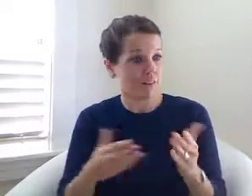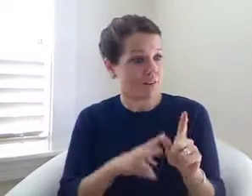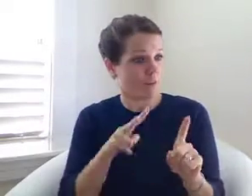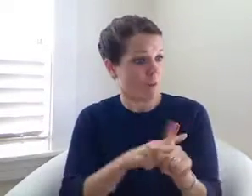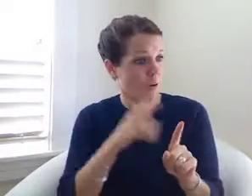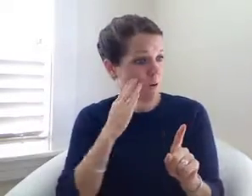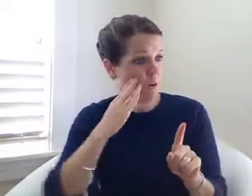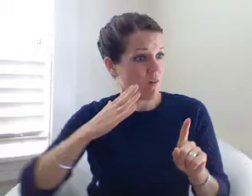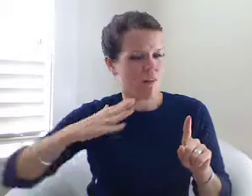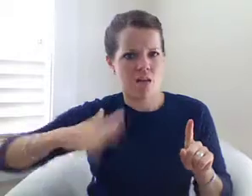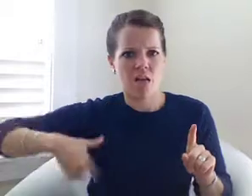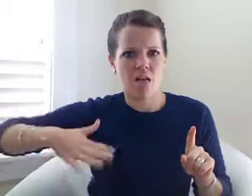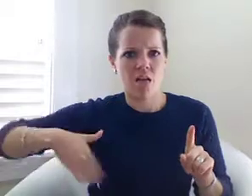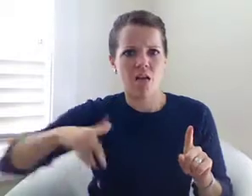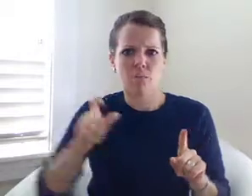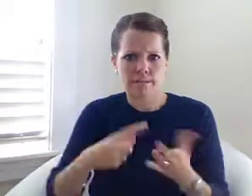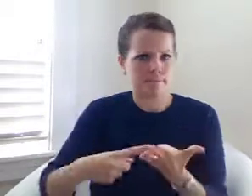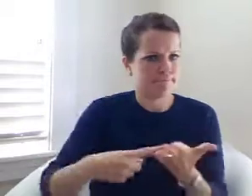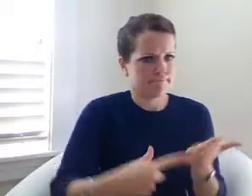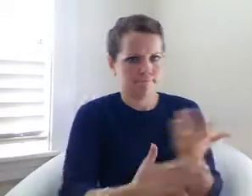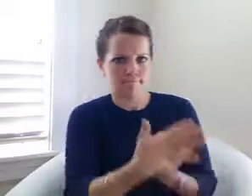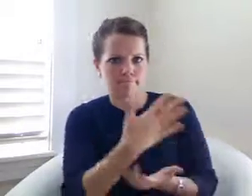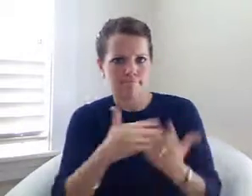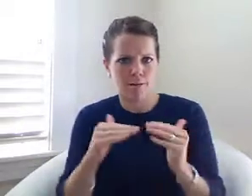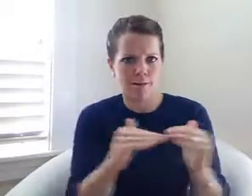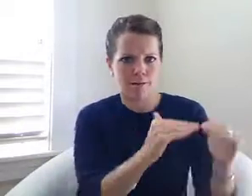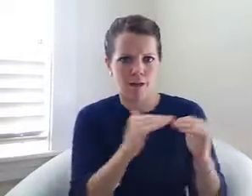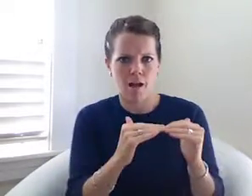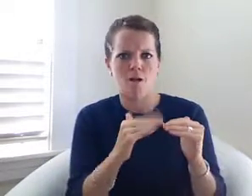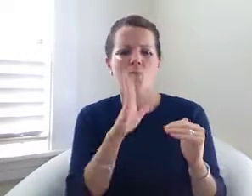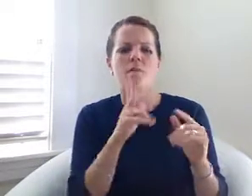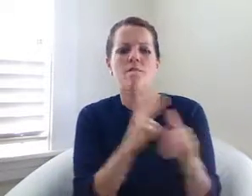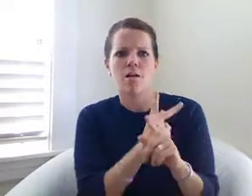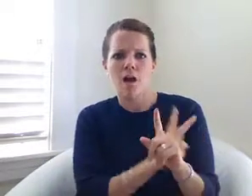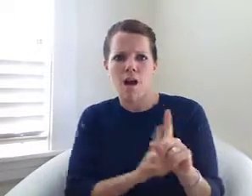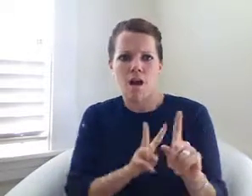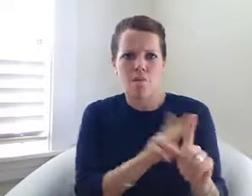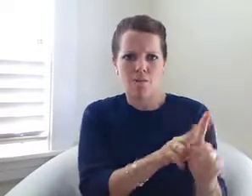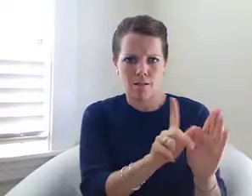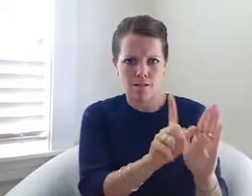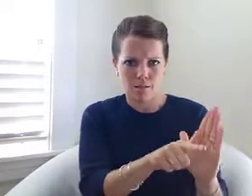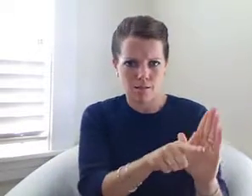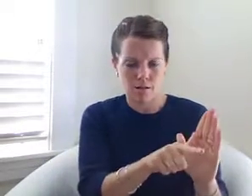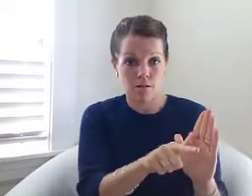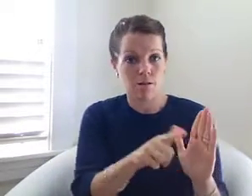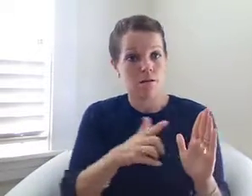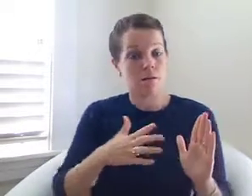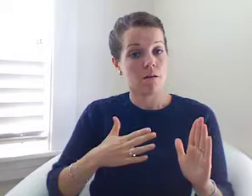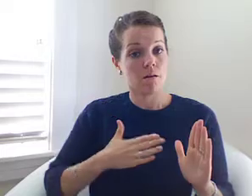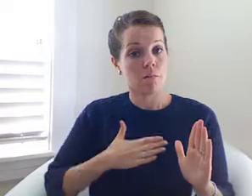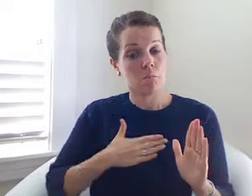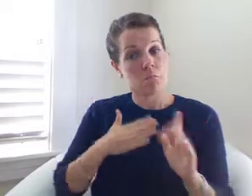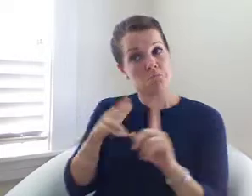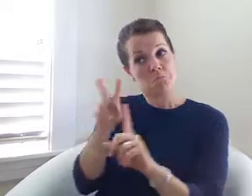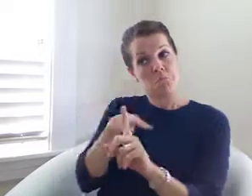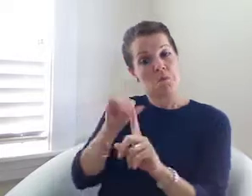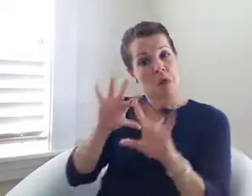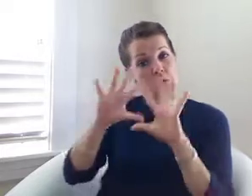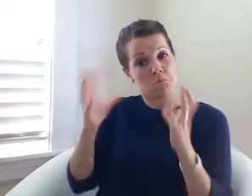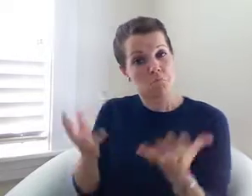bring us to a point of application. My view of the symposium overall is that it will serve our healthcare sector of the interpreting field as the